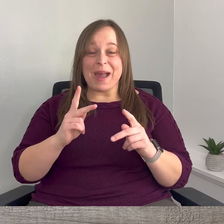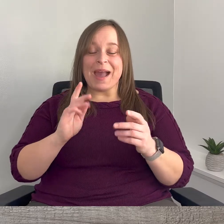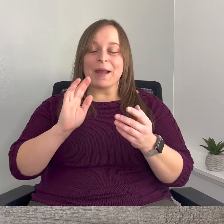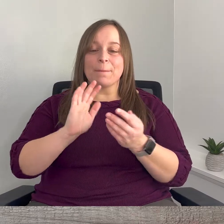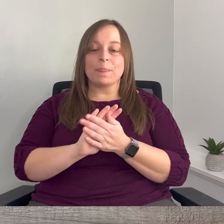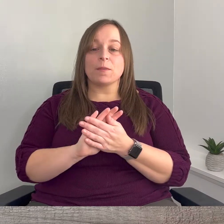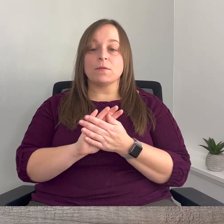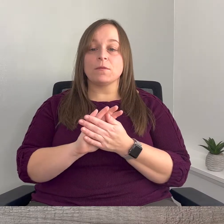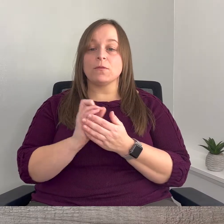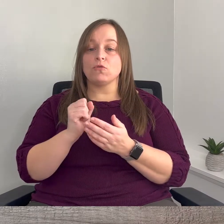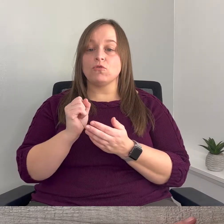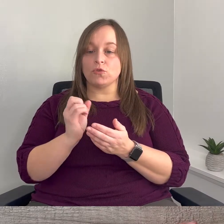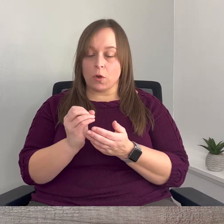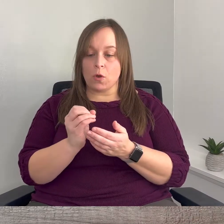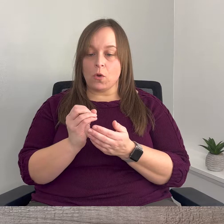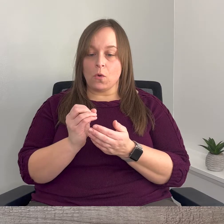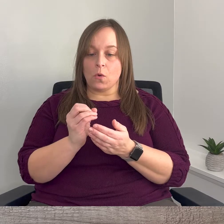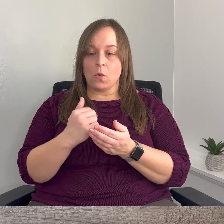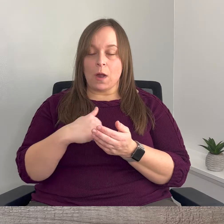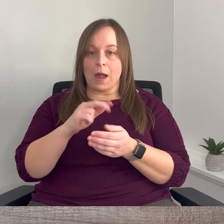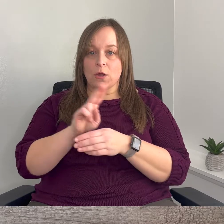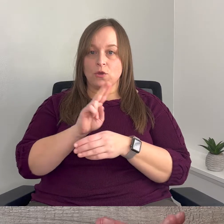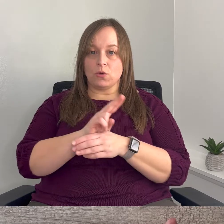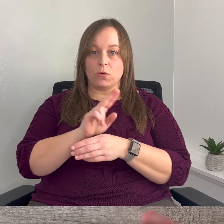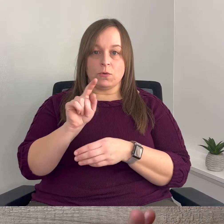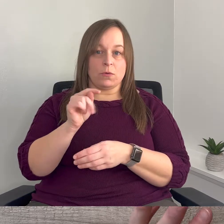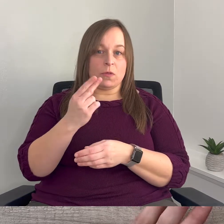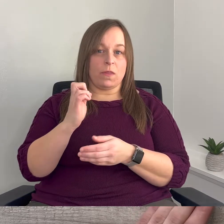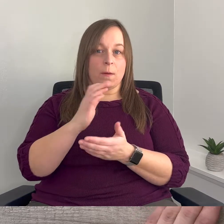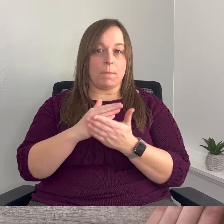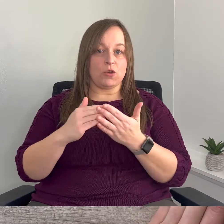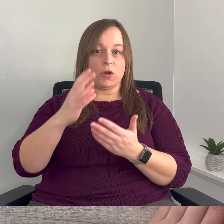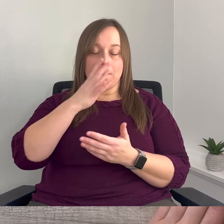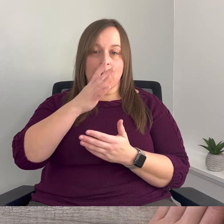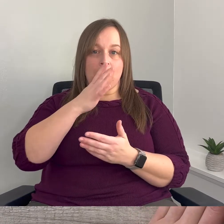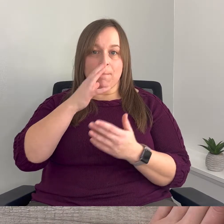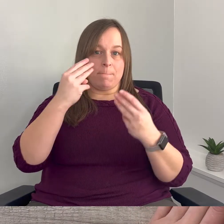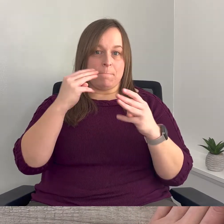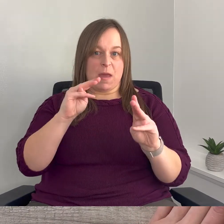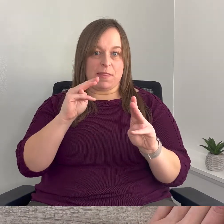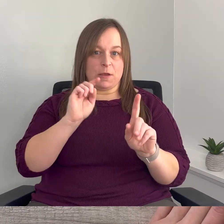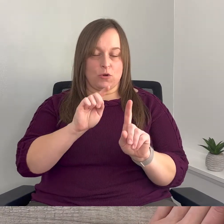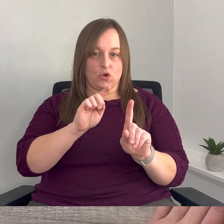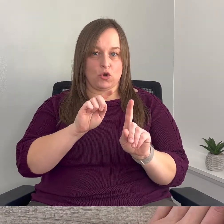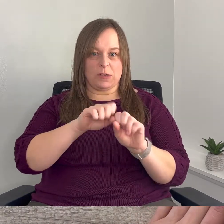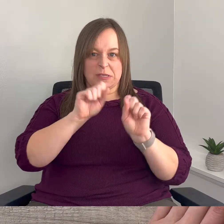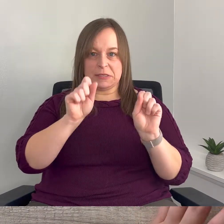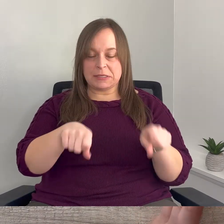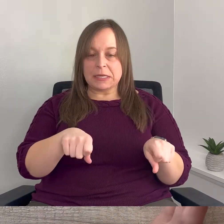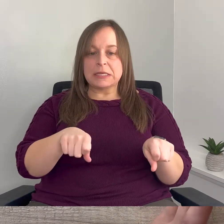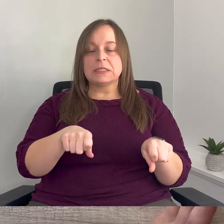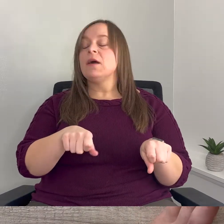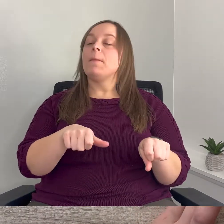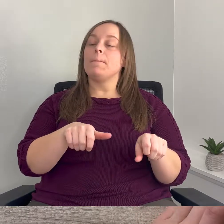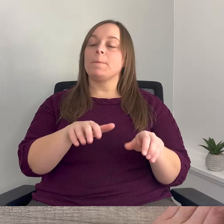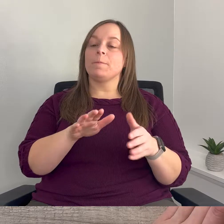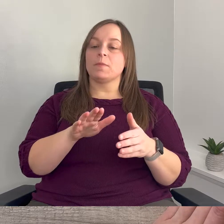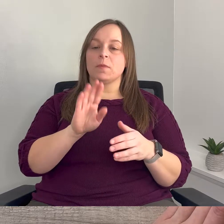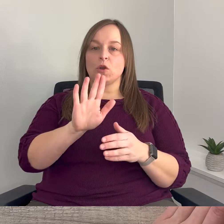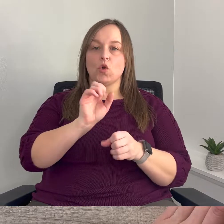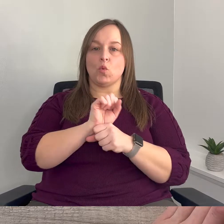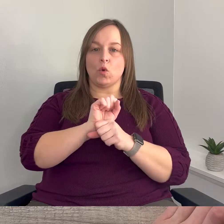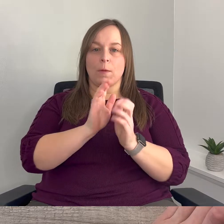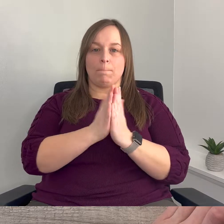Okay, and we're back. So I use the Budget Mom